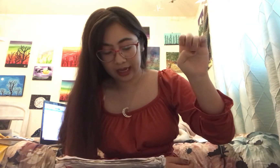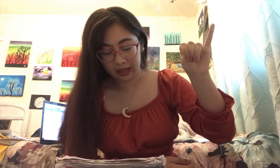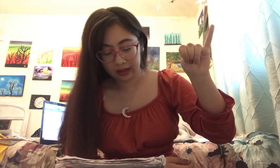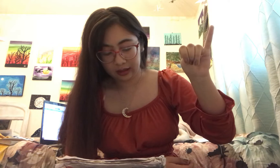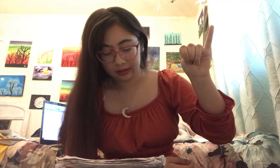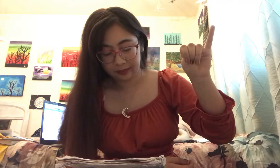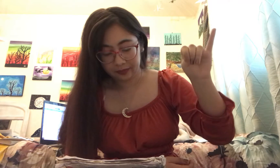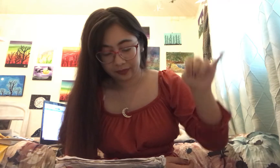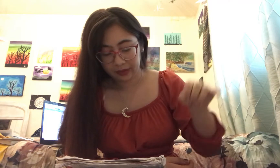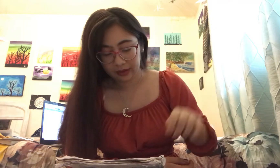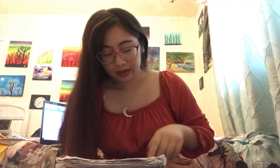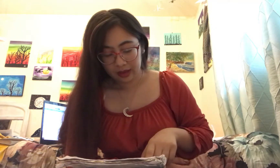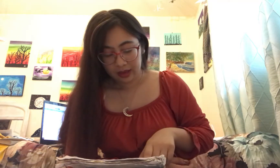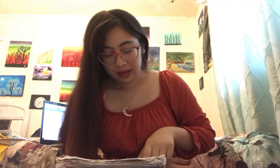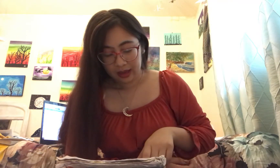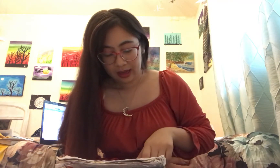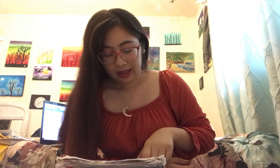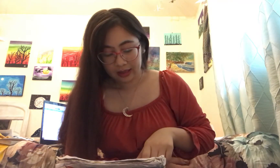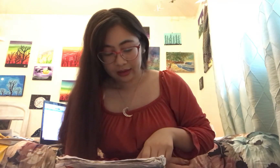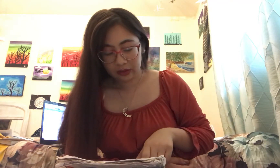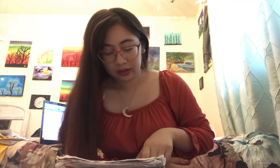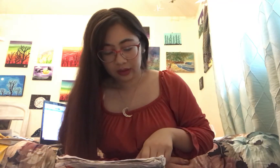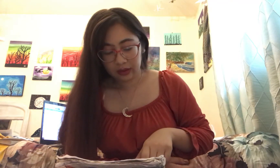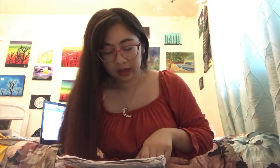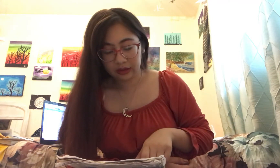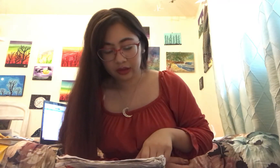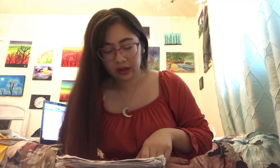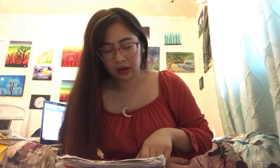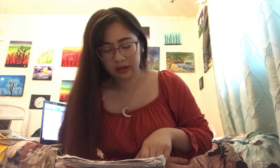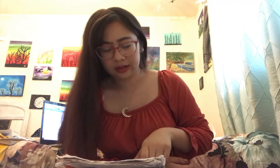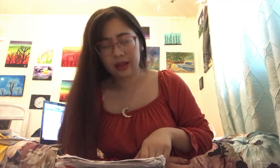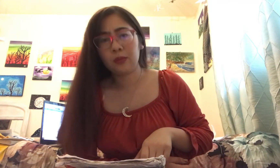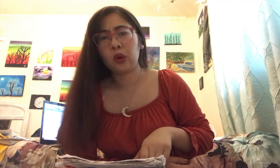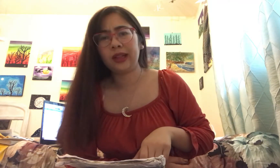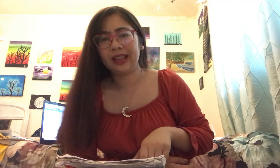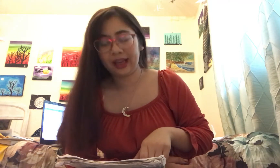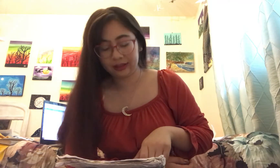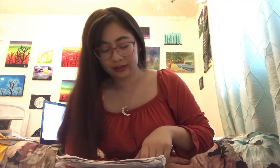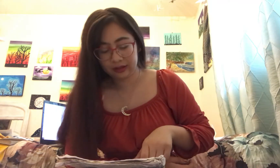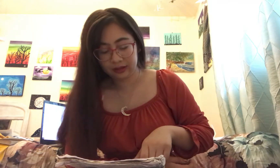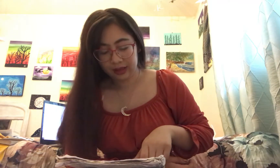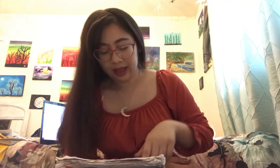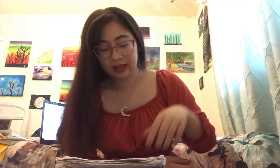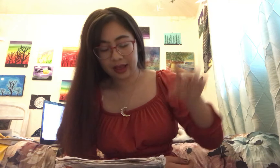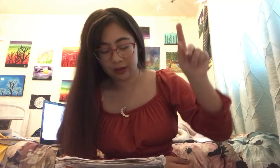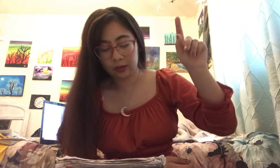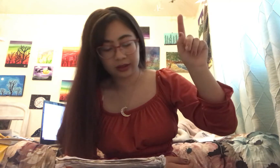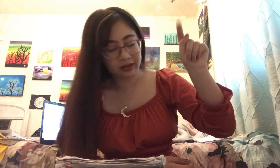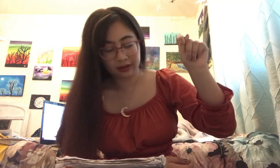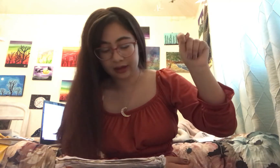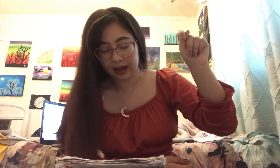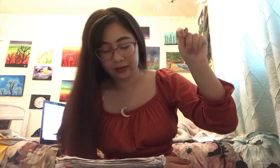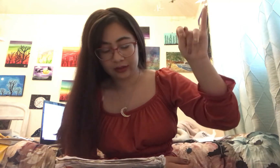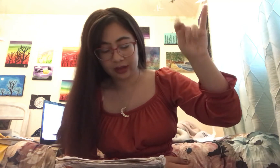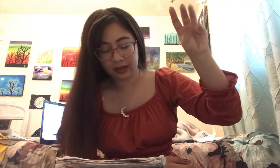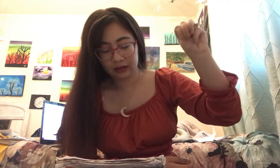Brunei. And then there's another country called Timor-Leste. And that one doesn't have a sign, so